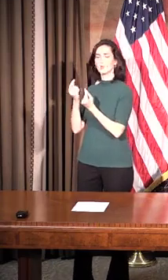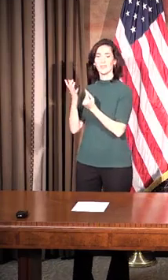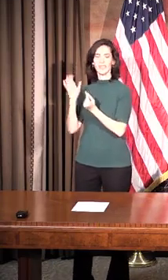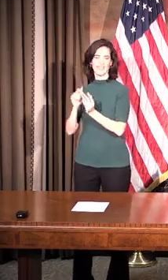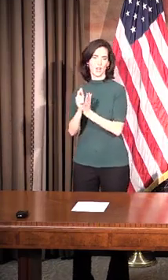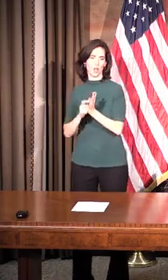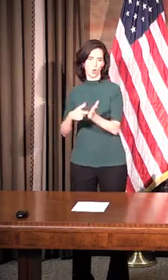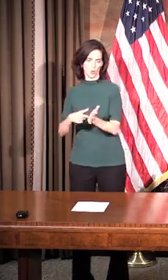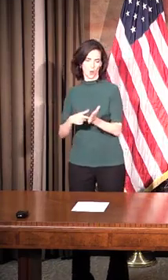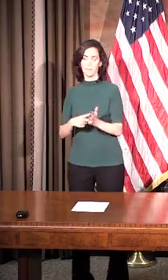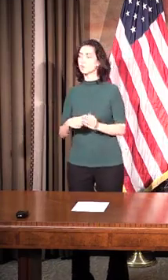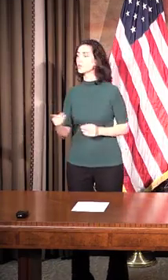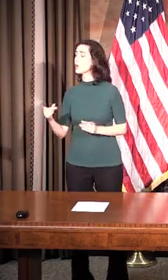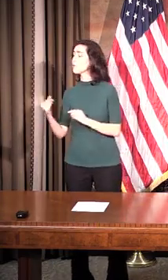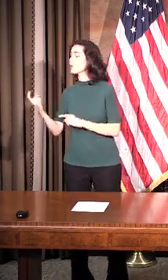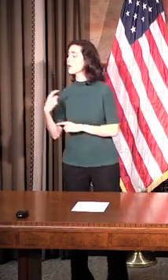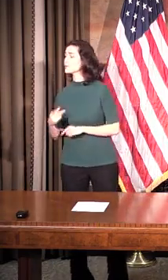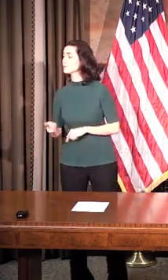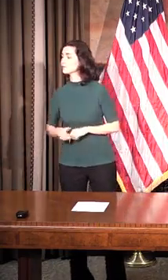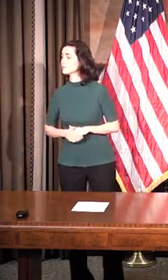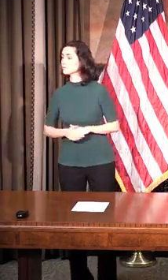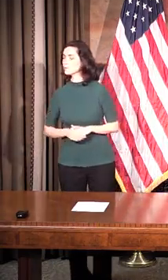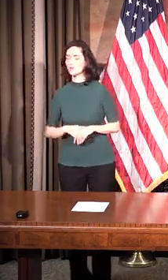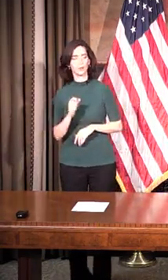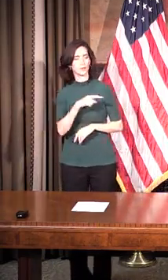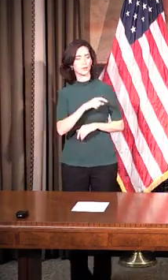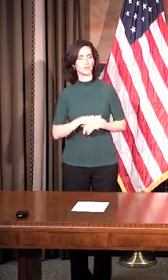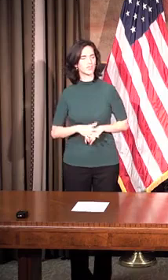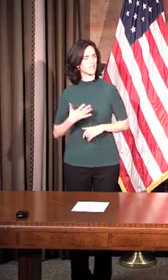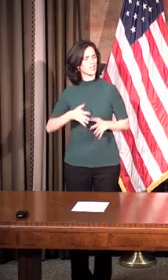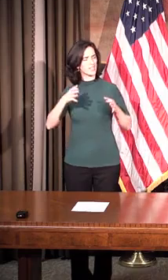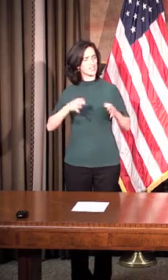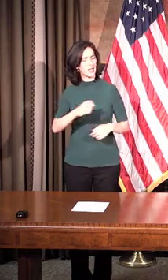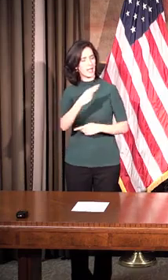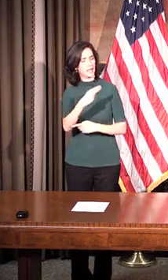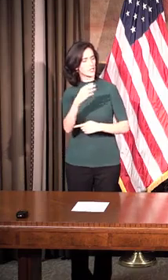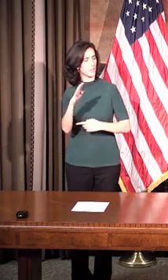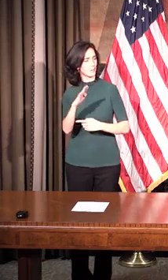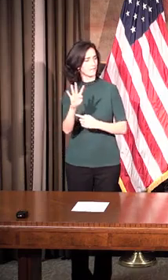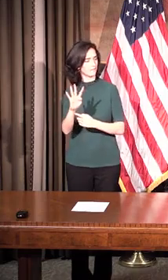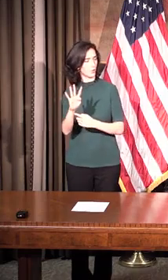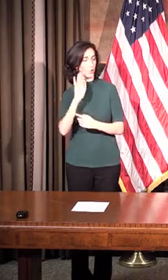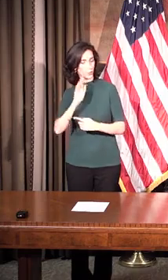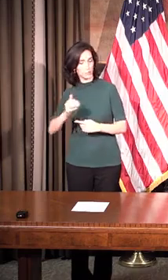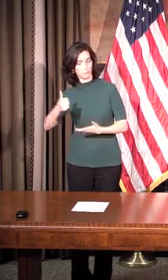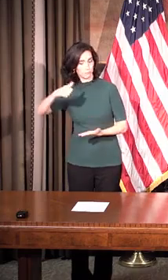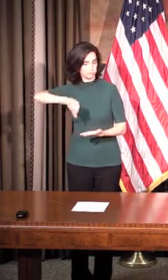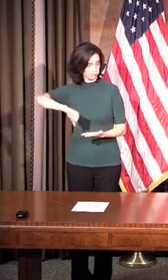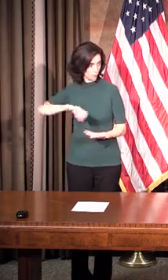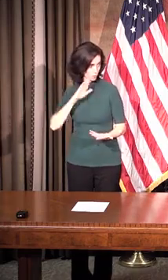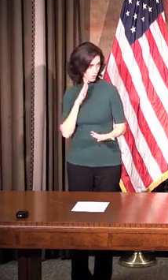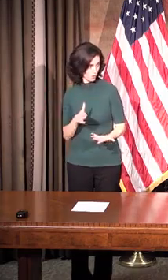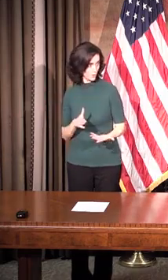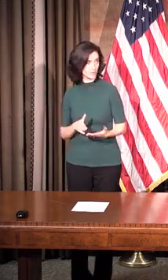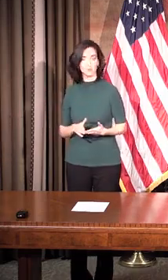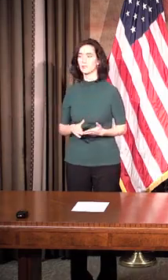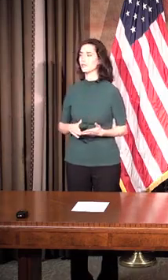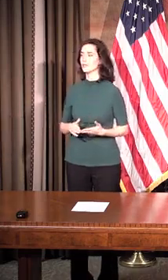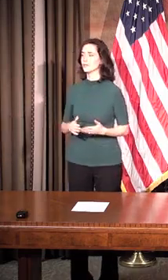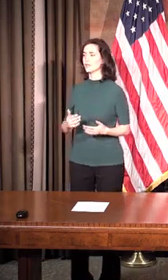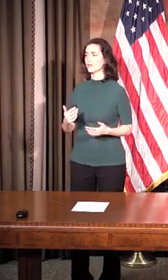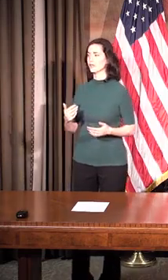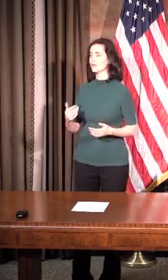Another question or so. Yes, sir. Have you made a decision on HB4 yet, whether or not you'll veto that? I never do my own